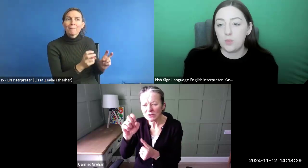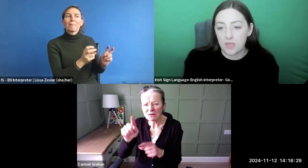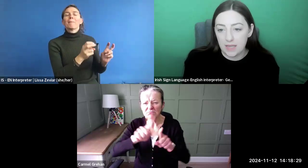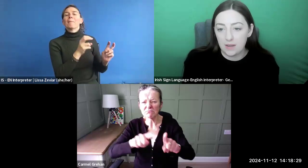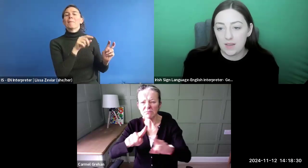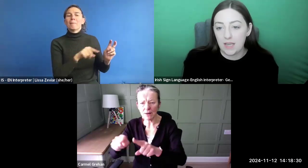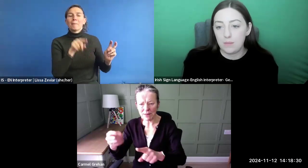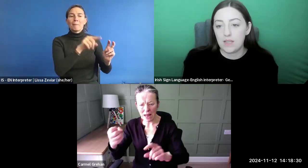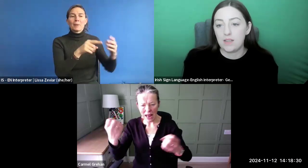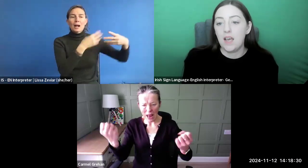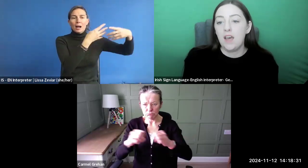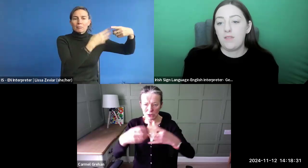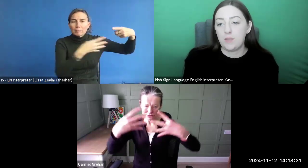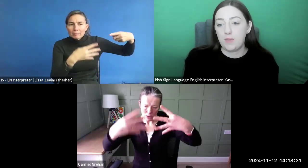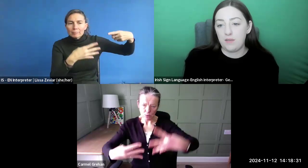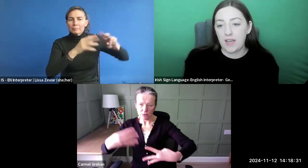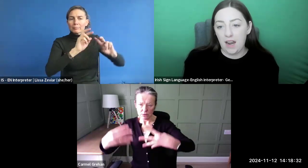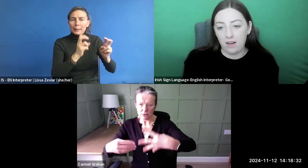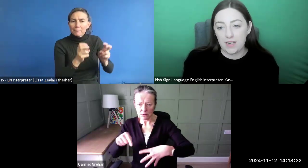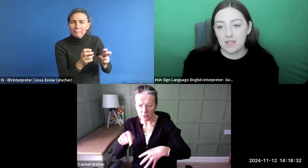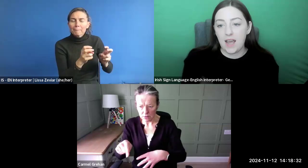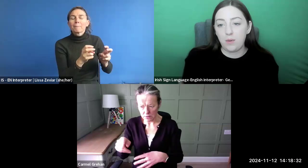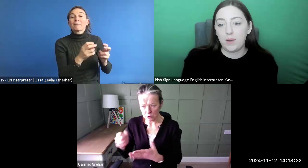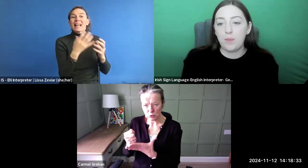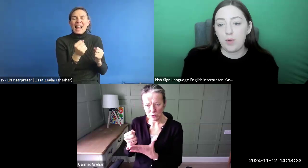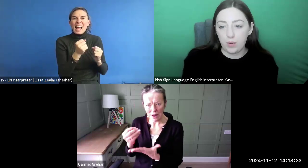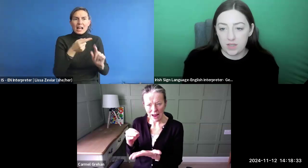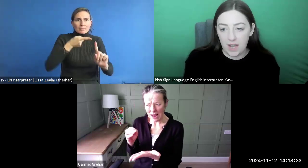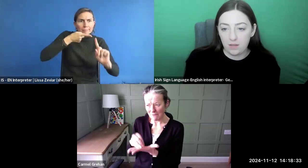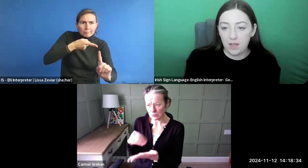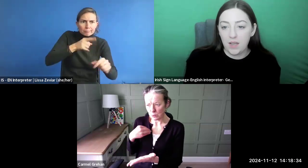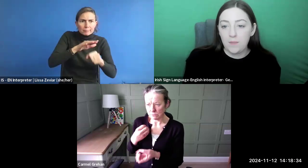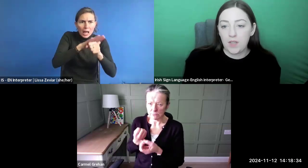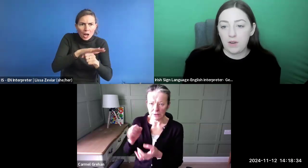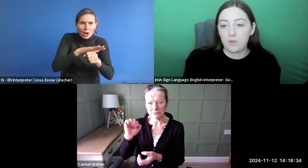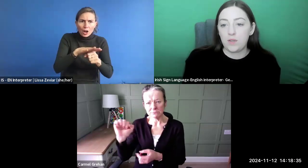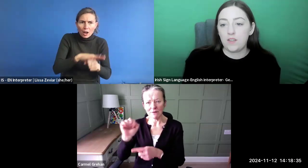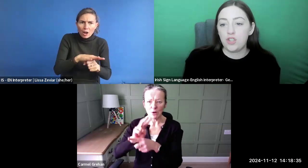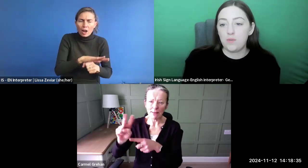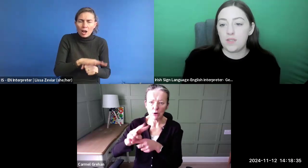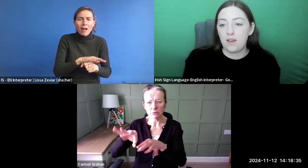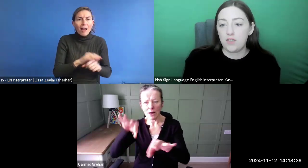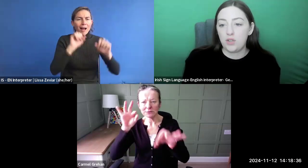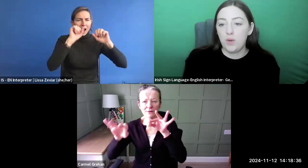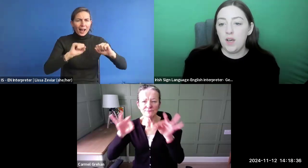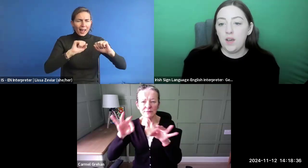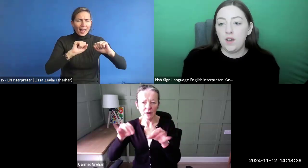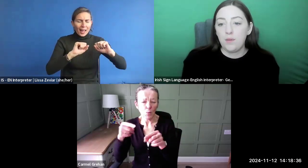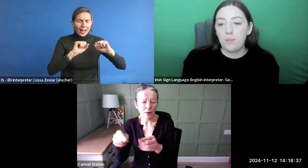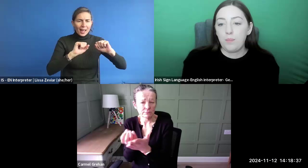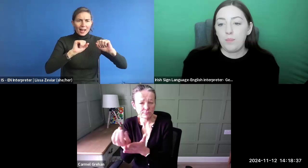into sub-themes and very specific areas, and how it can be broken down, the curriculum, so that the students have